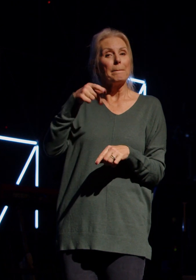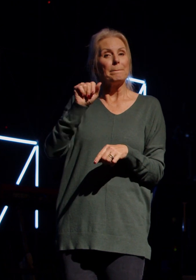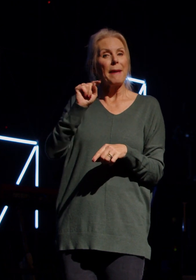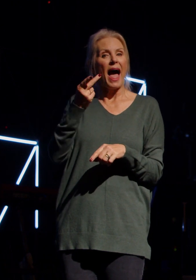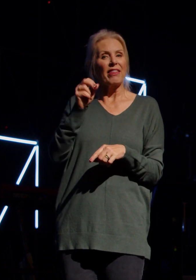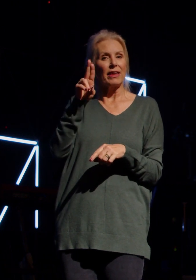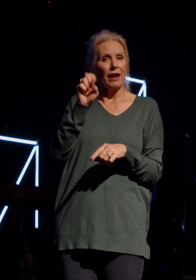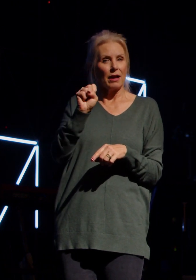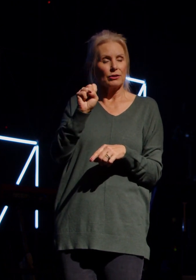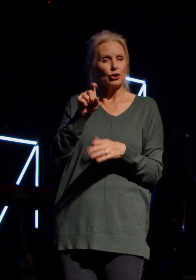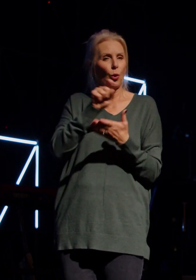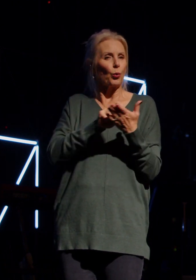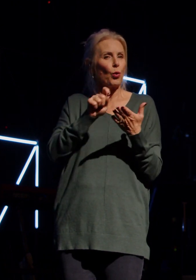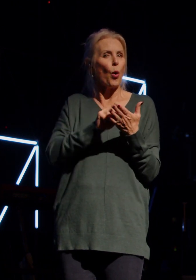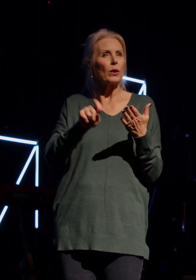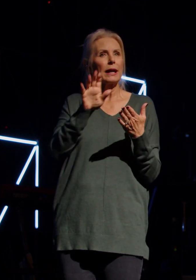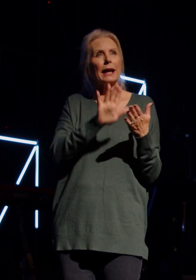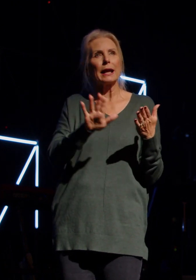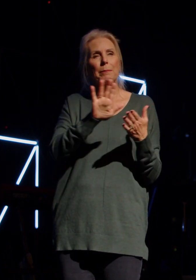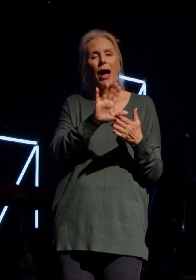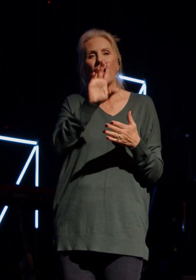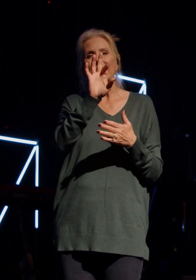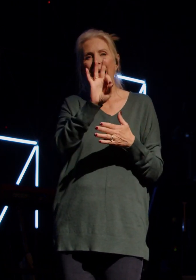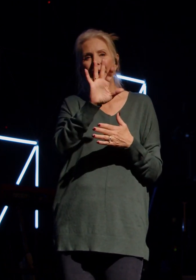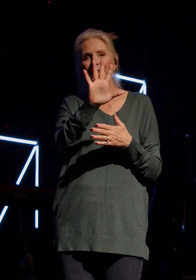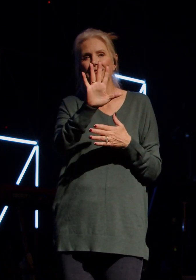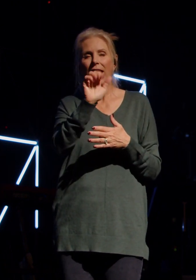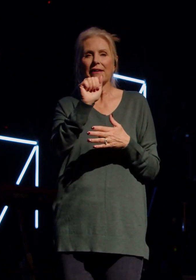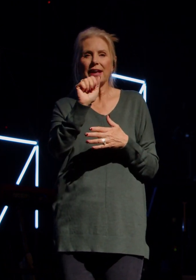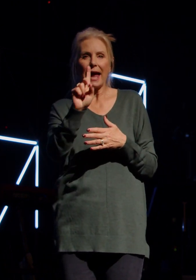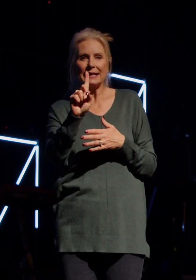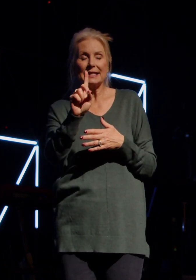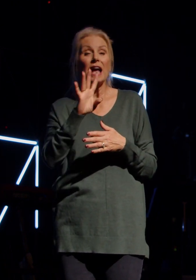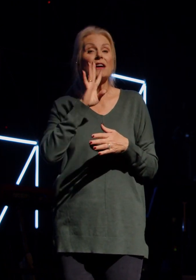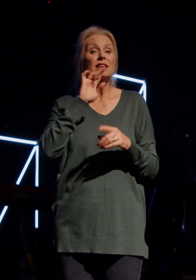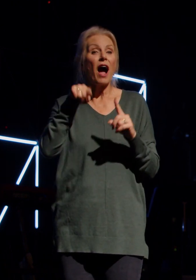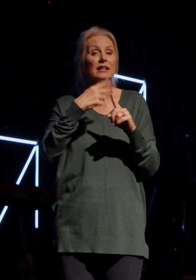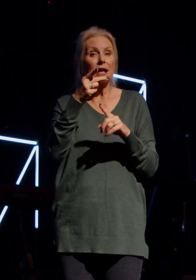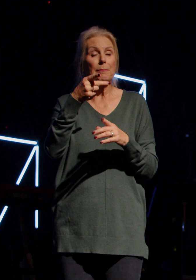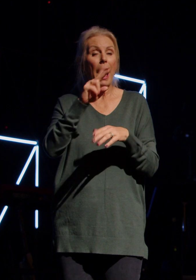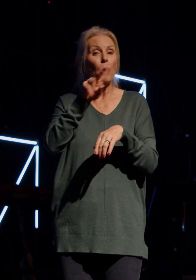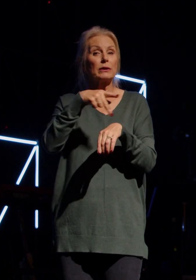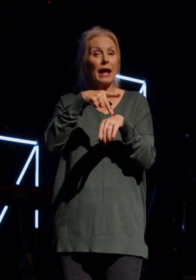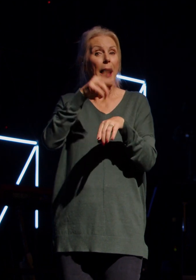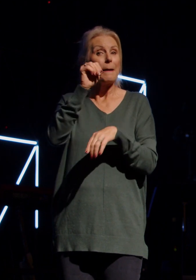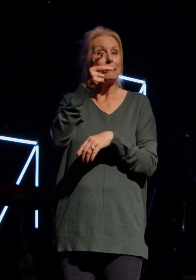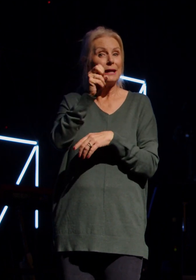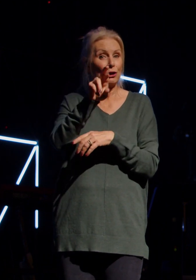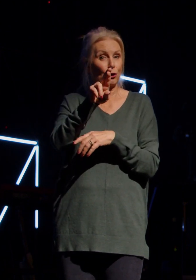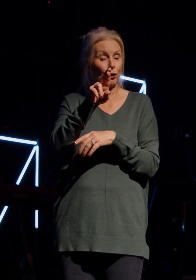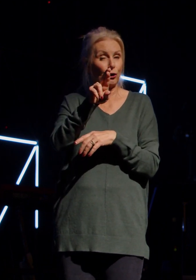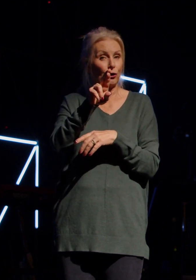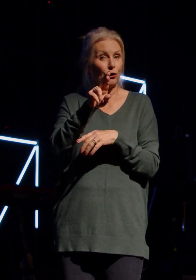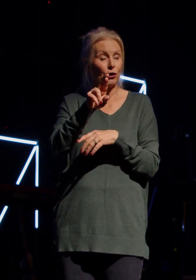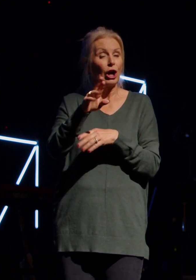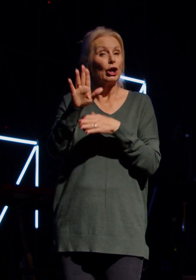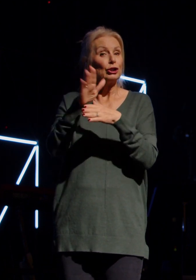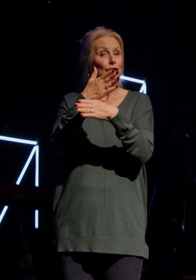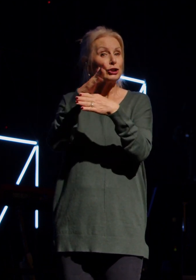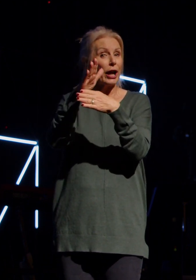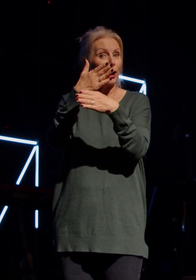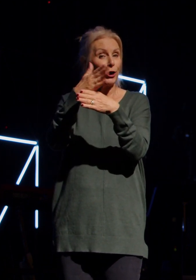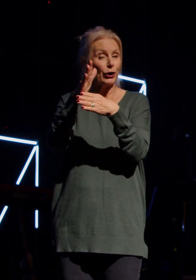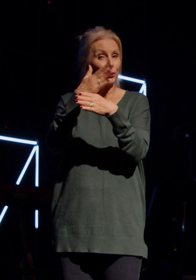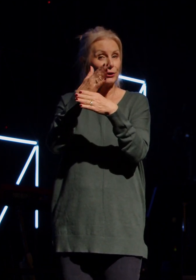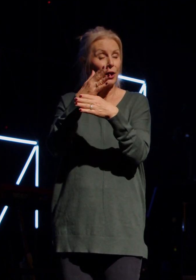like 95 AD, talks about how Peter is the one that actually passed on the words and deeds of